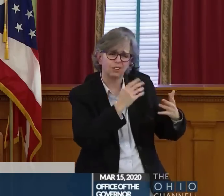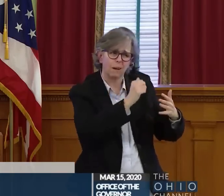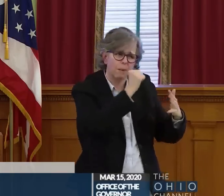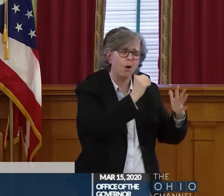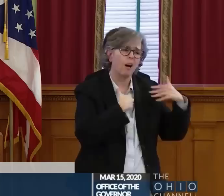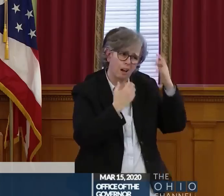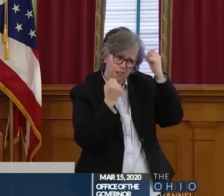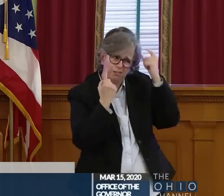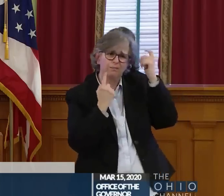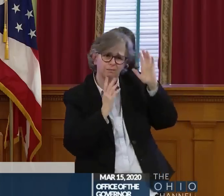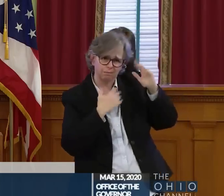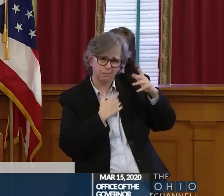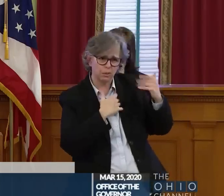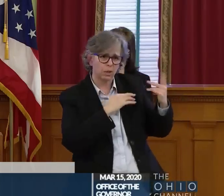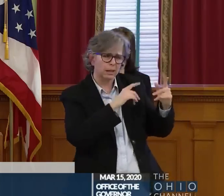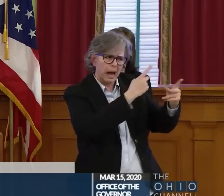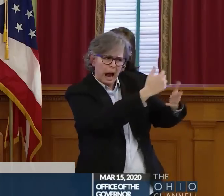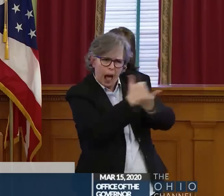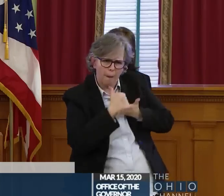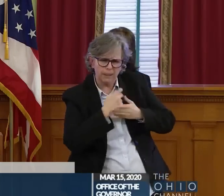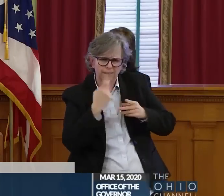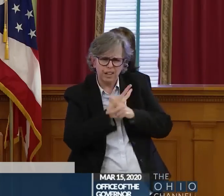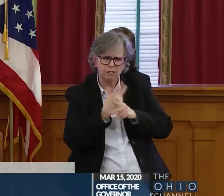can minimize the economic